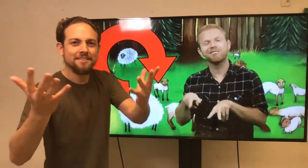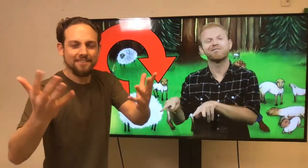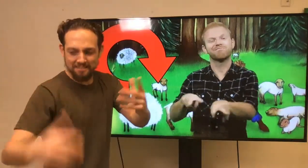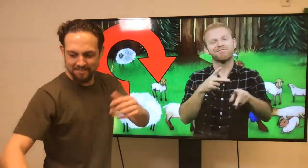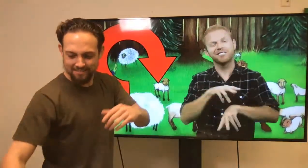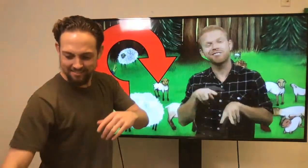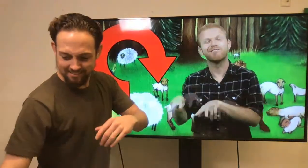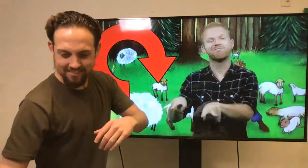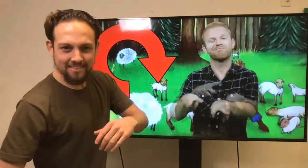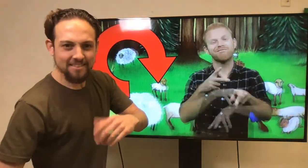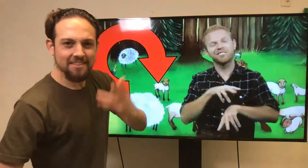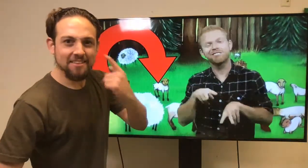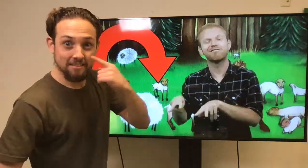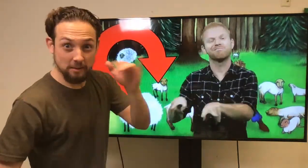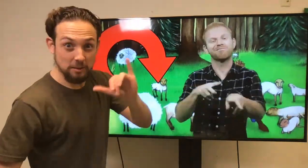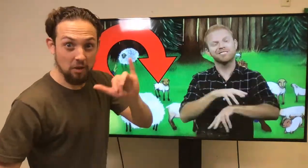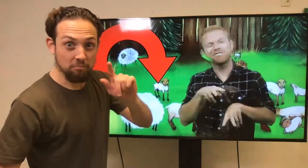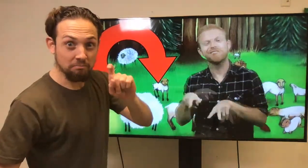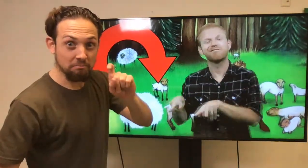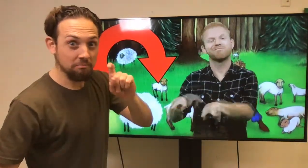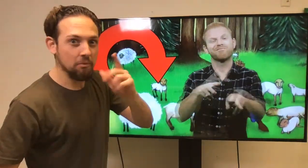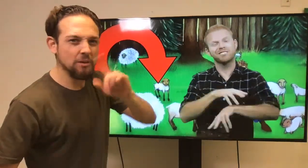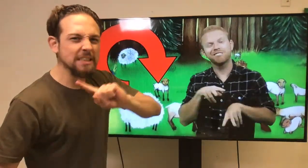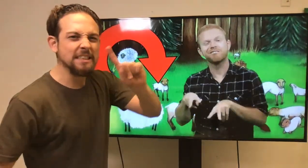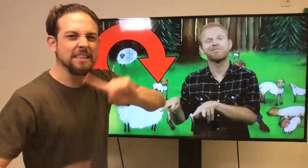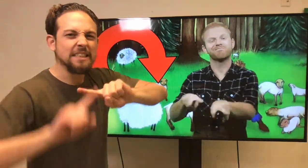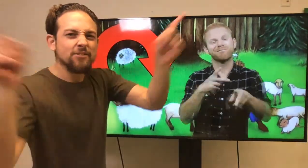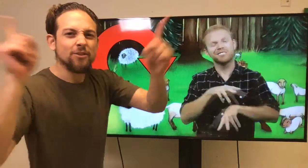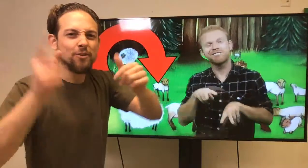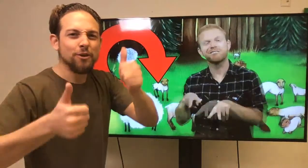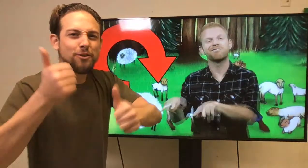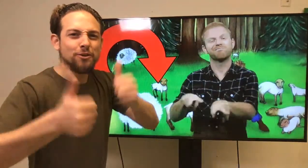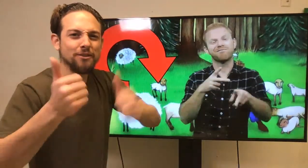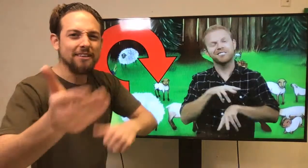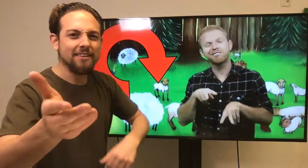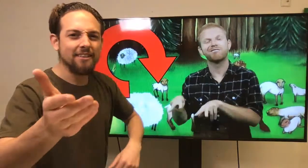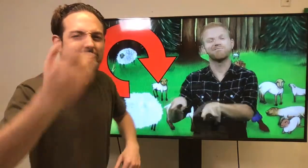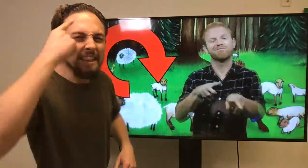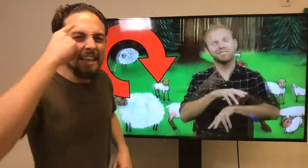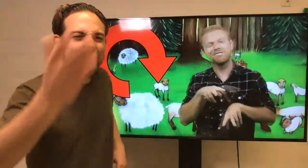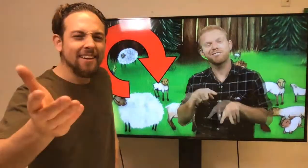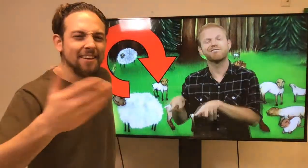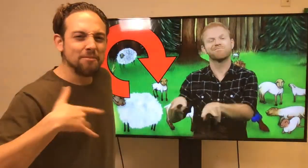what do you think the movement of the third sign is going to be? Do you think it'll be the same or different?